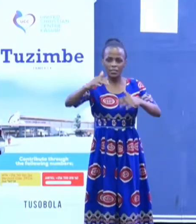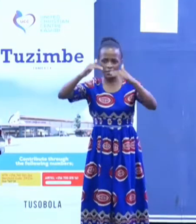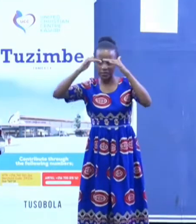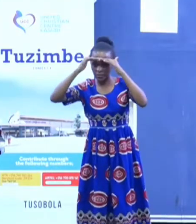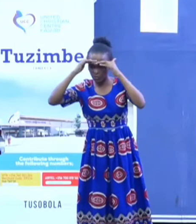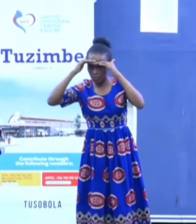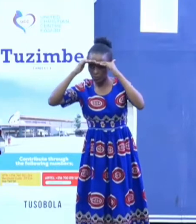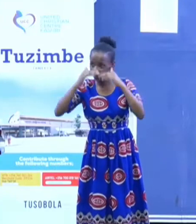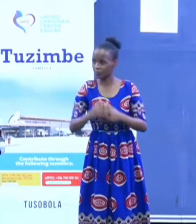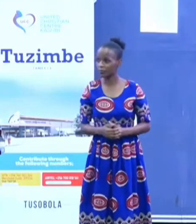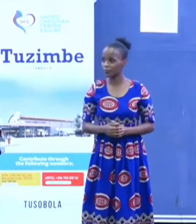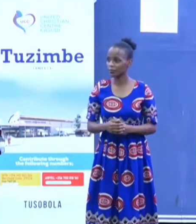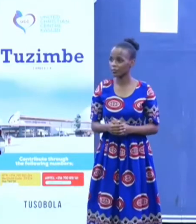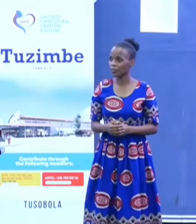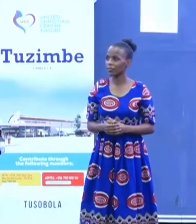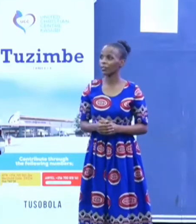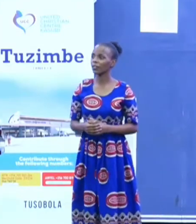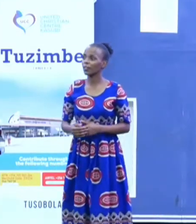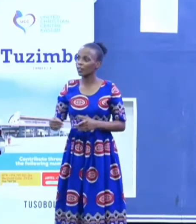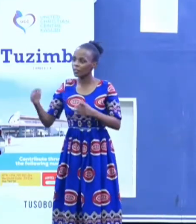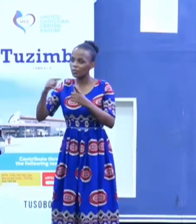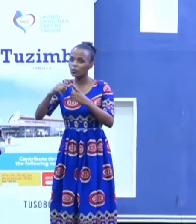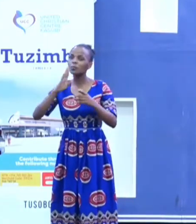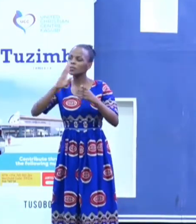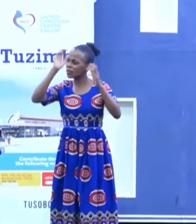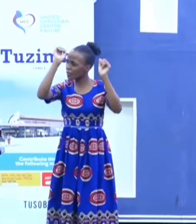Now we've seen that Jacob